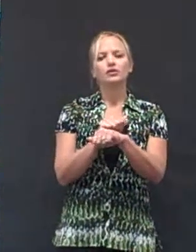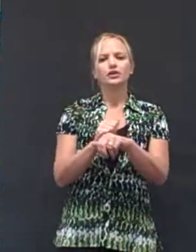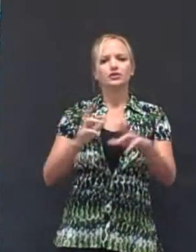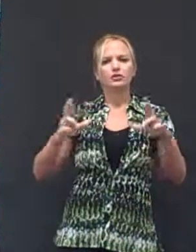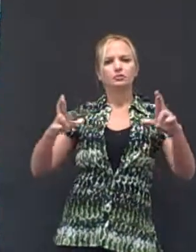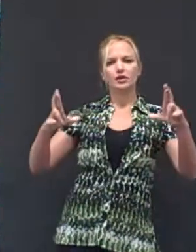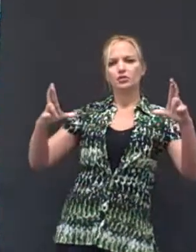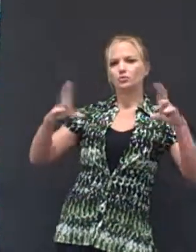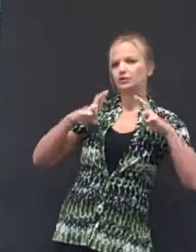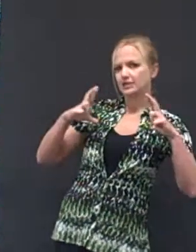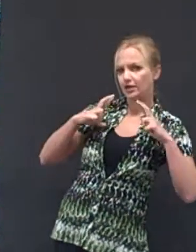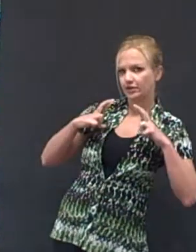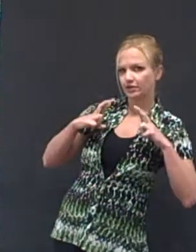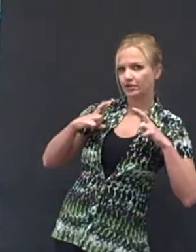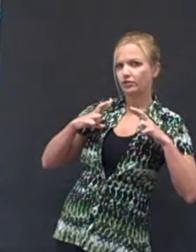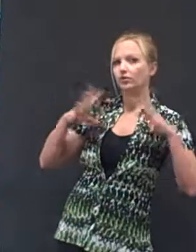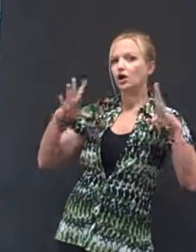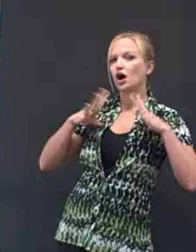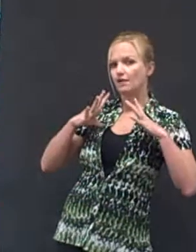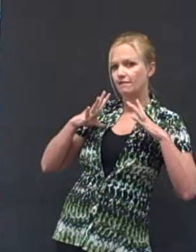or you can be retired or off.